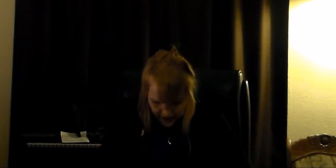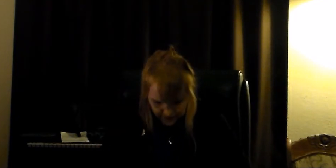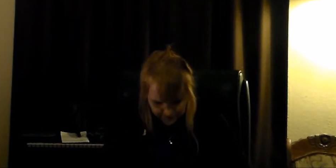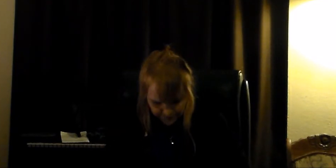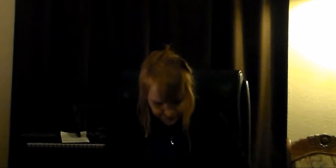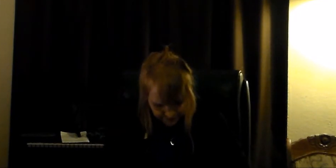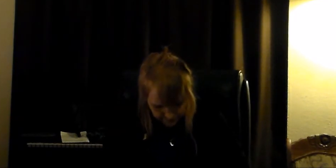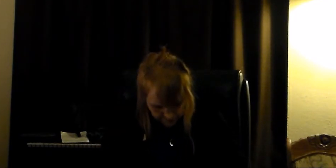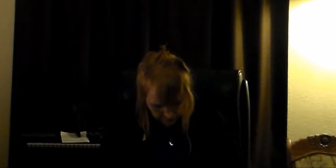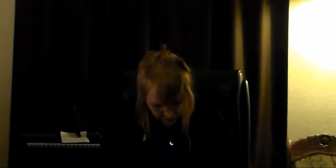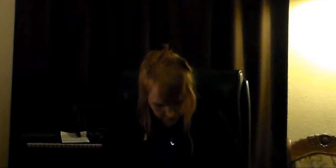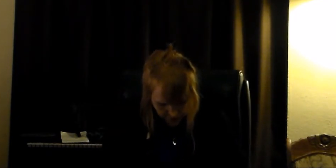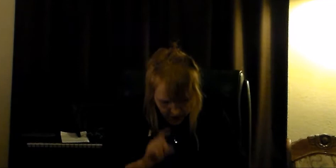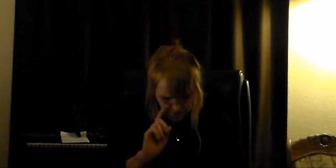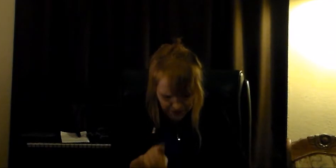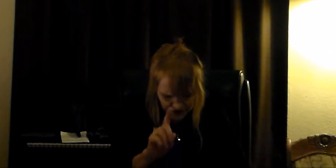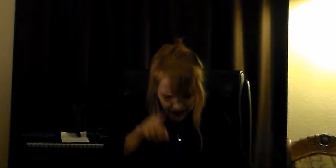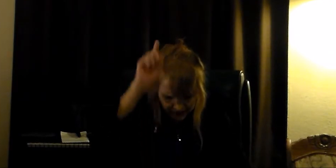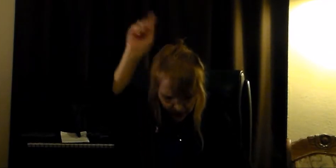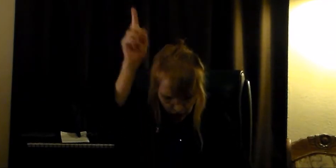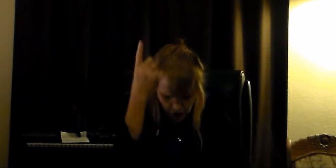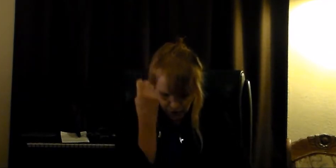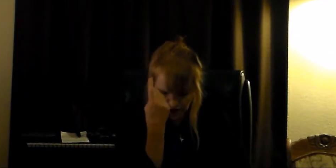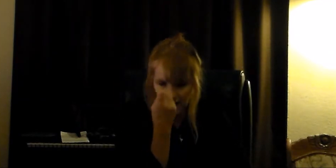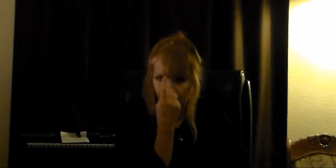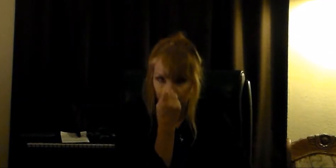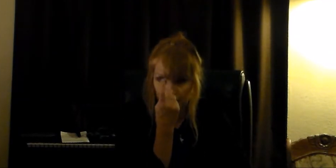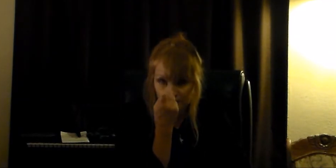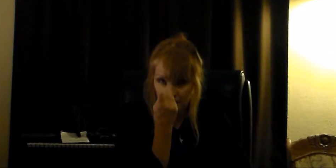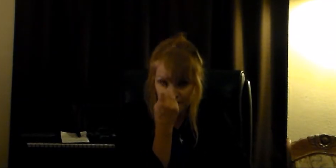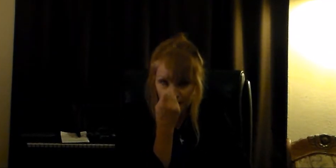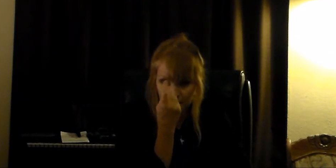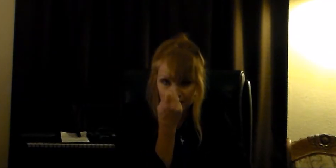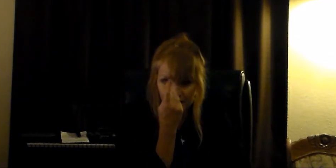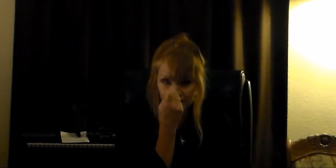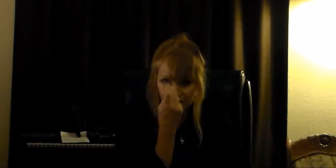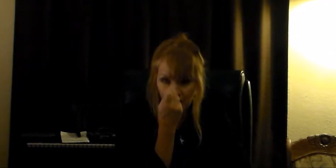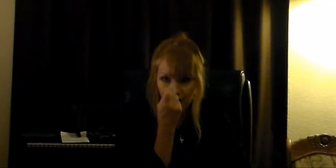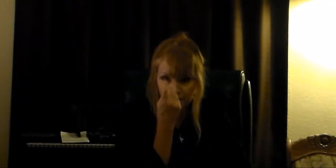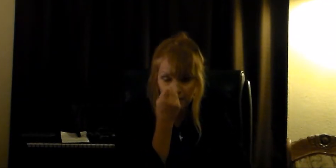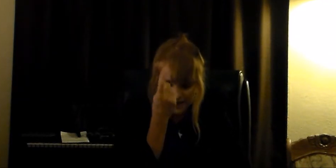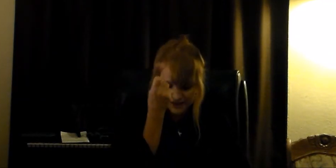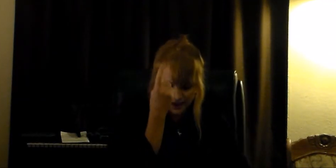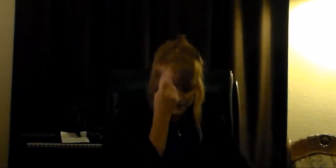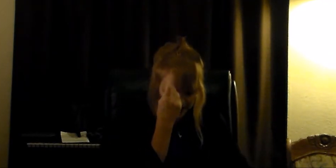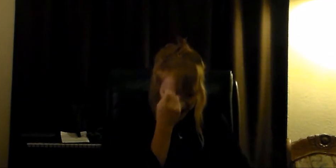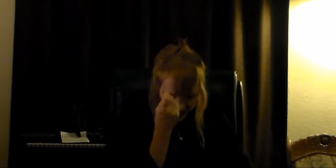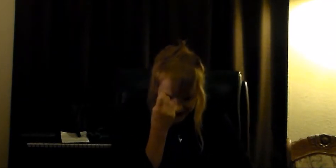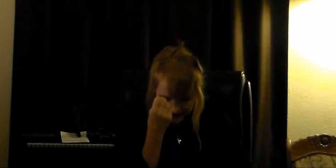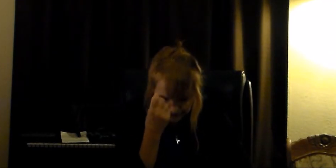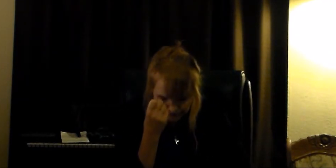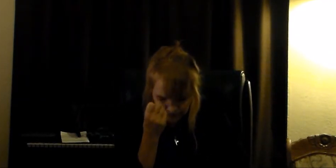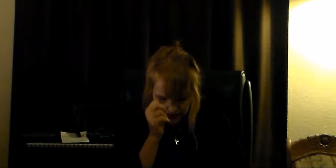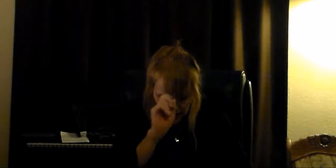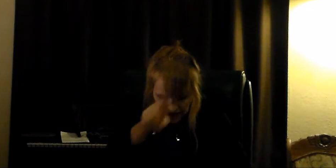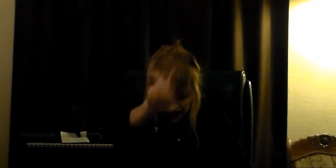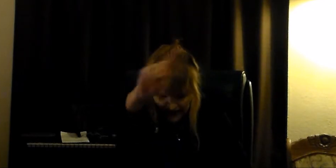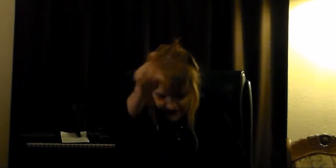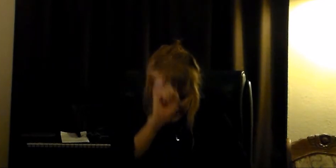Amen. But the day of the Lord will come. It's coming, the end of time. He's coming again. Like a